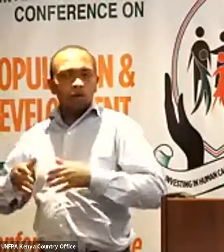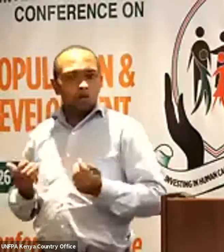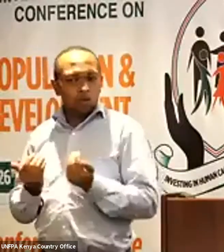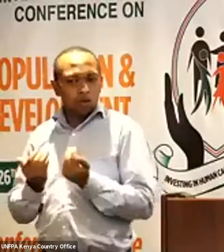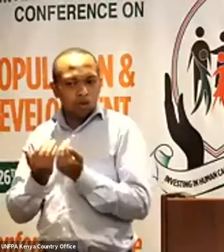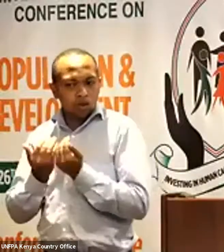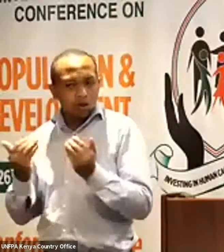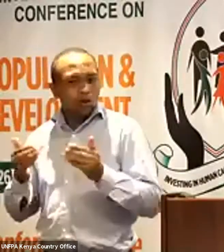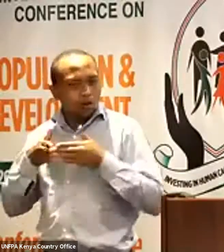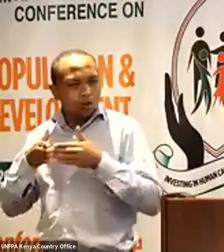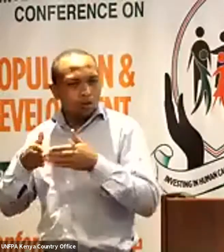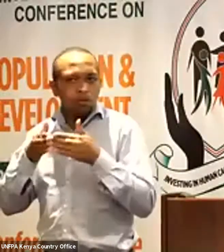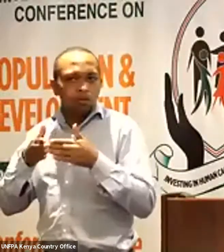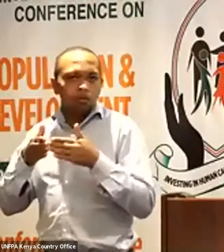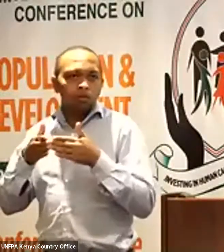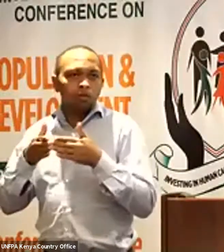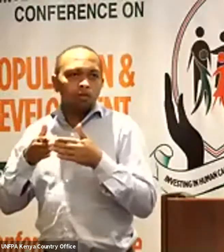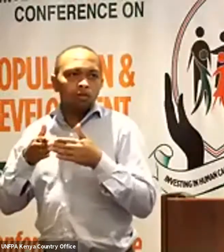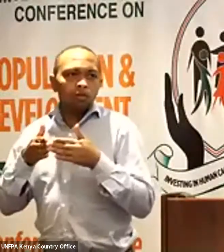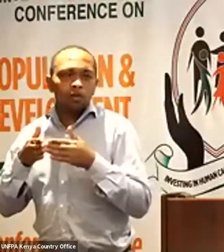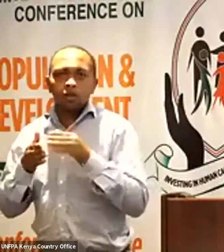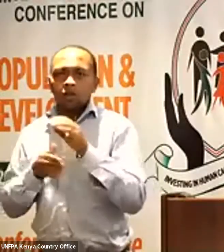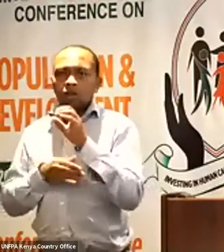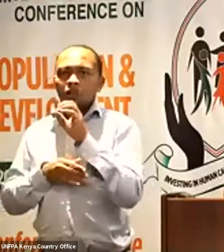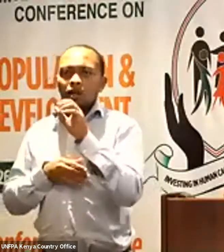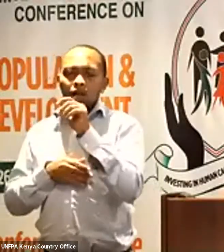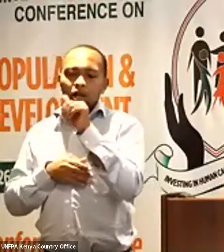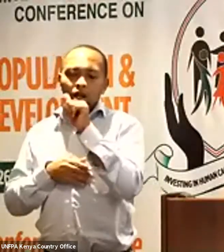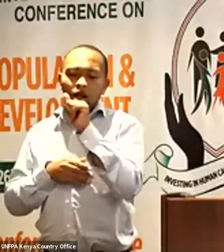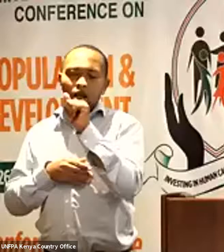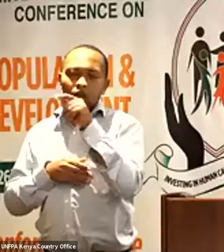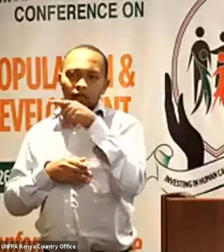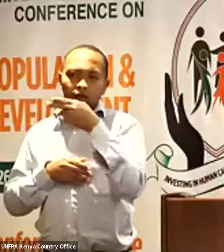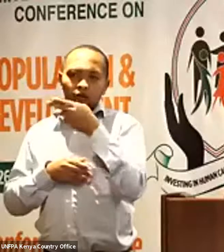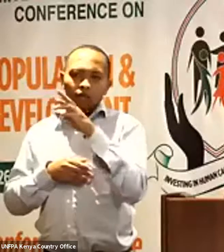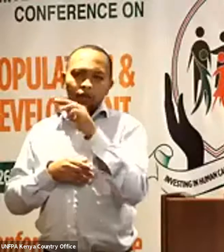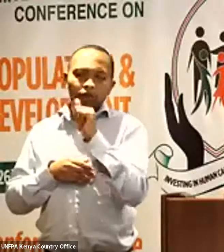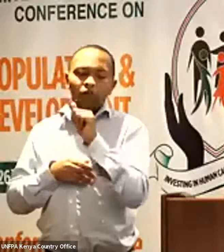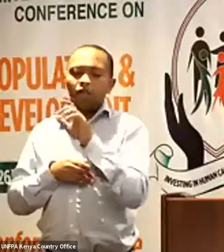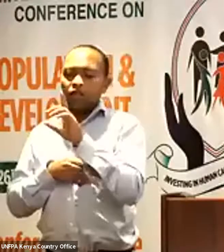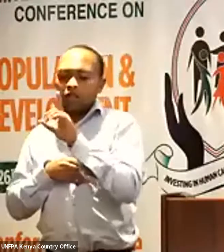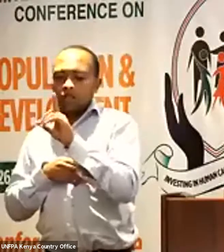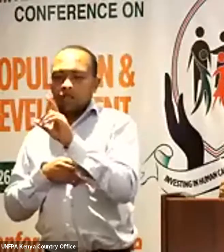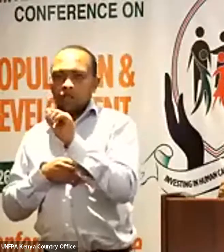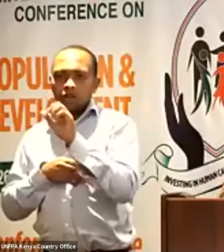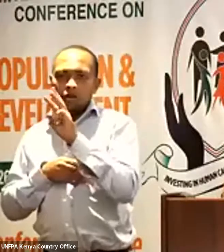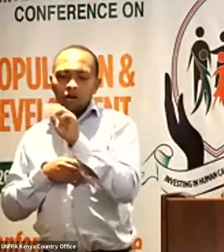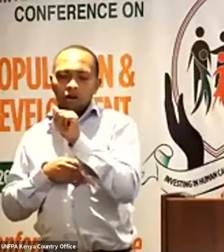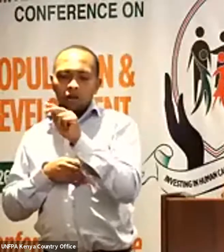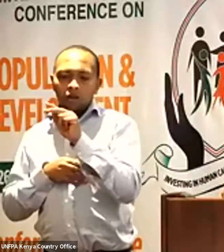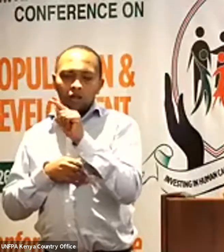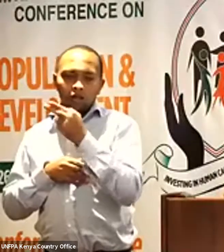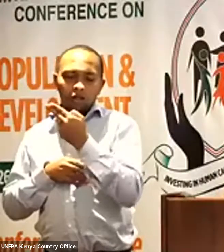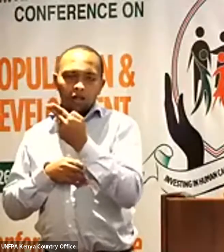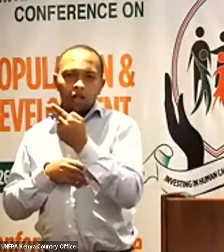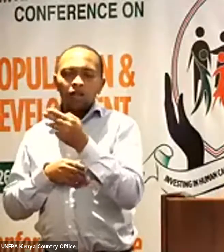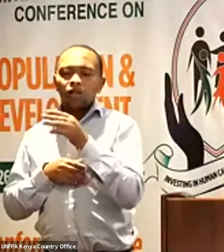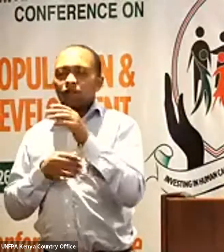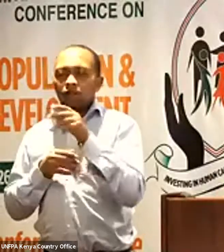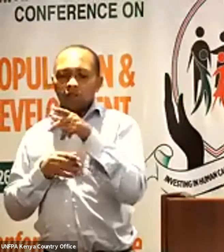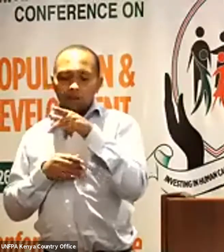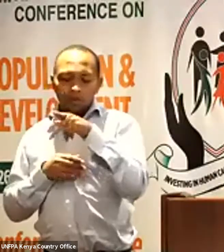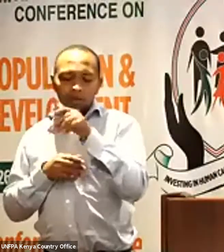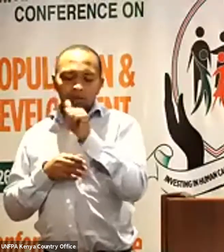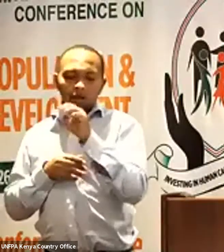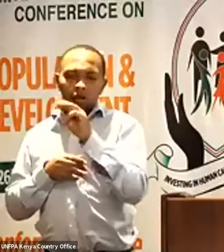Bashir. Presenters are Professor Ochieno Alfred, Professor Ruth Nduati, Mrs. Pamela